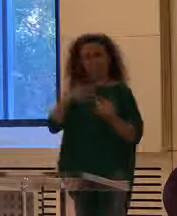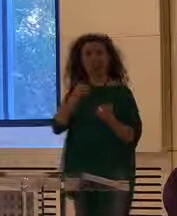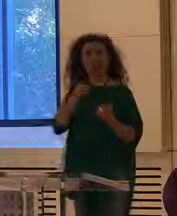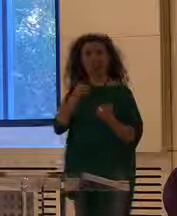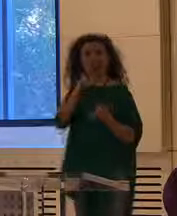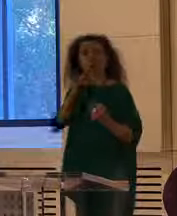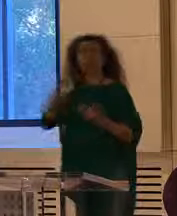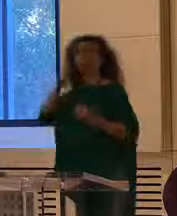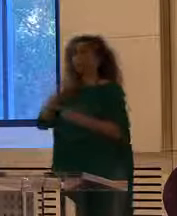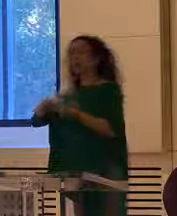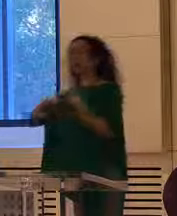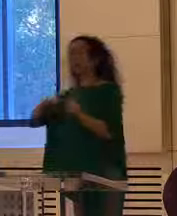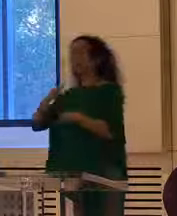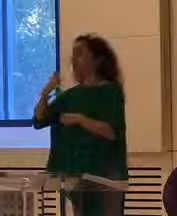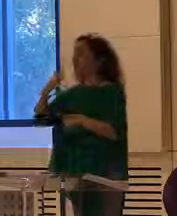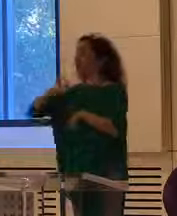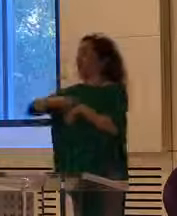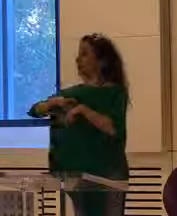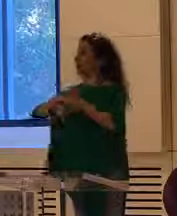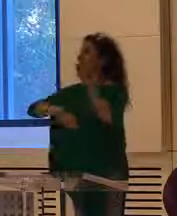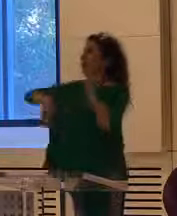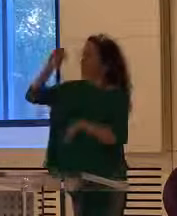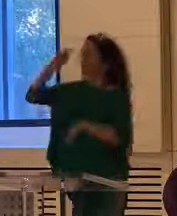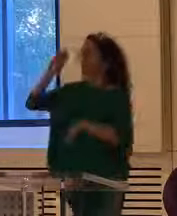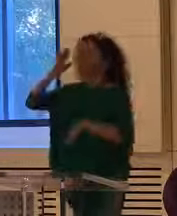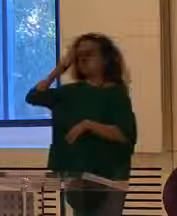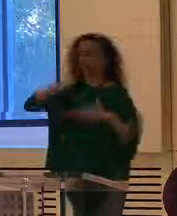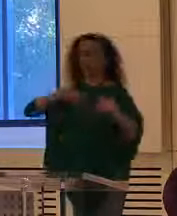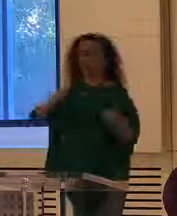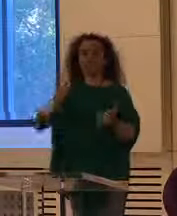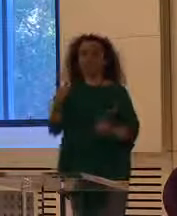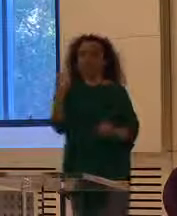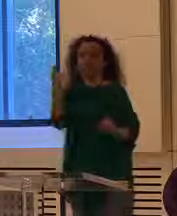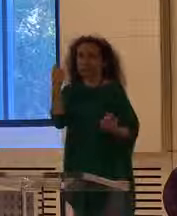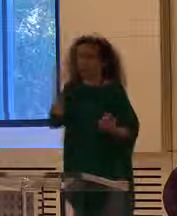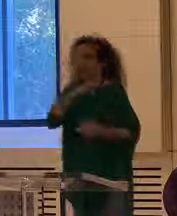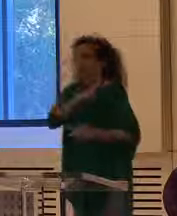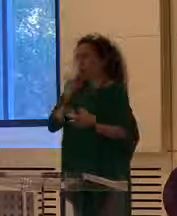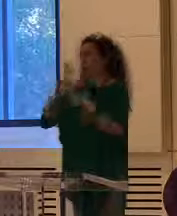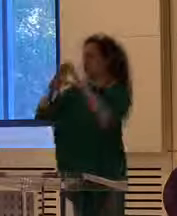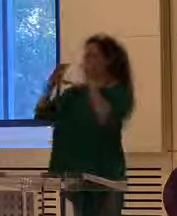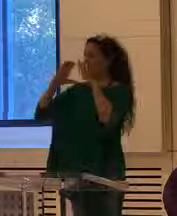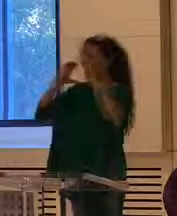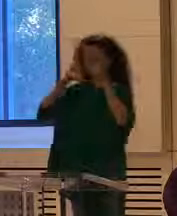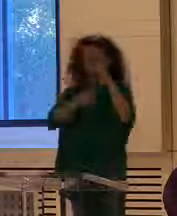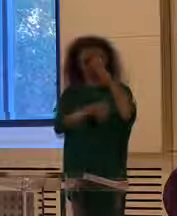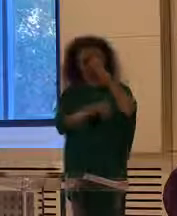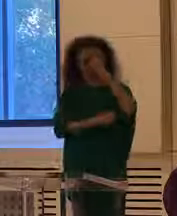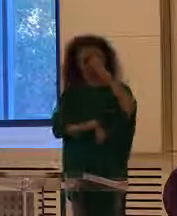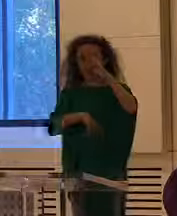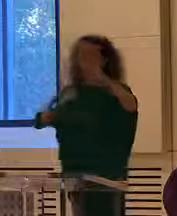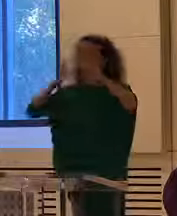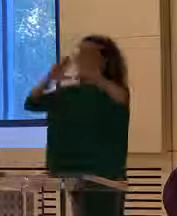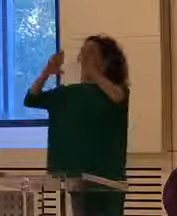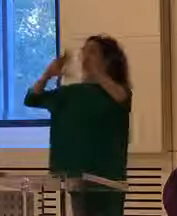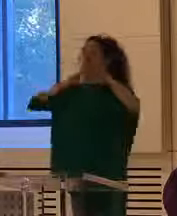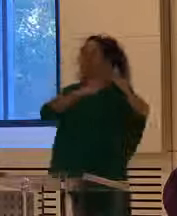reflects that. After researching the subject, we understand that there's a